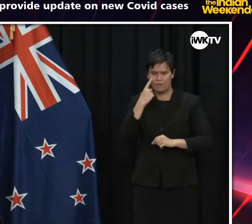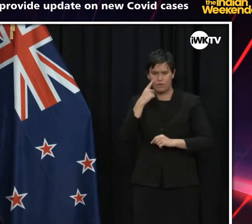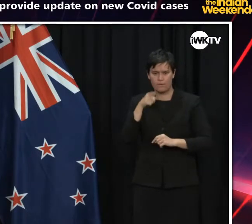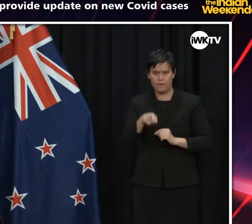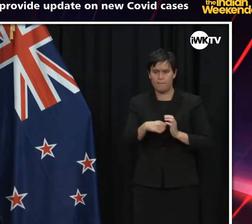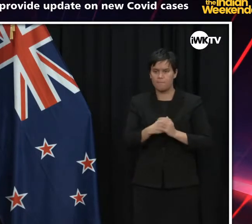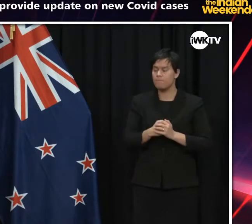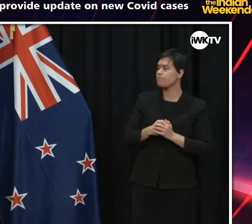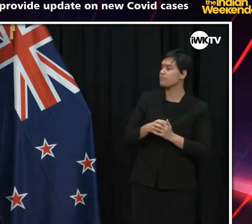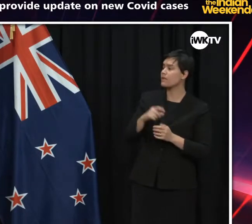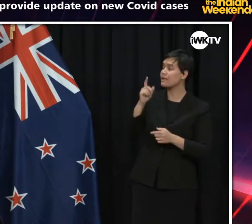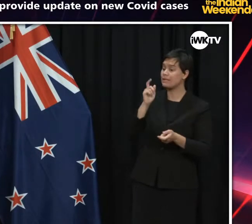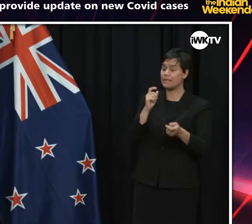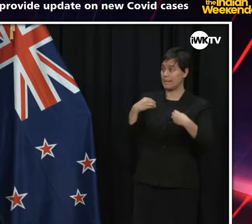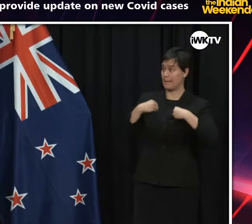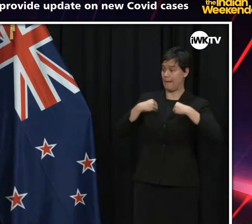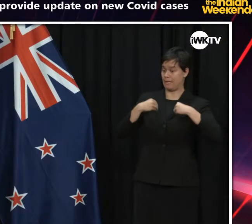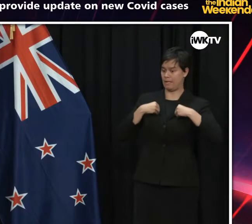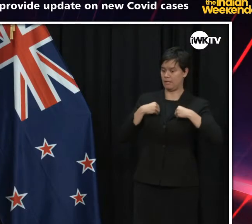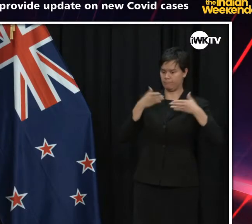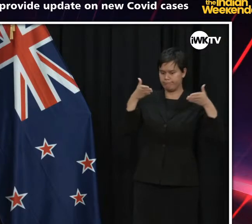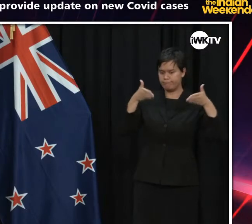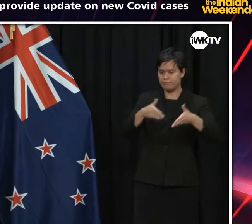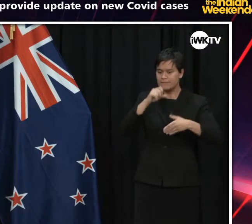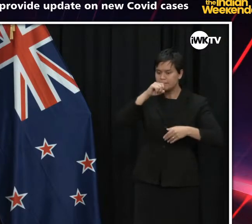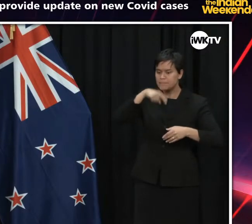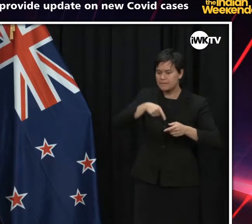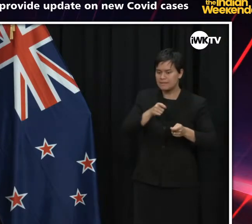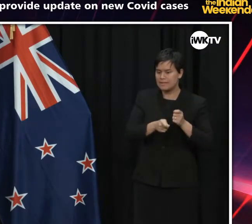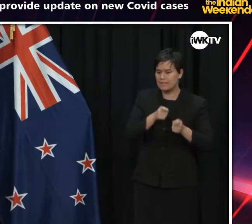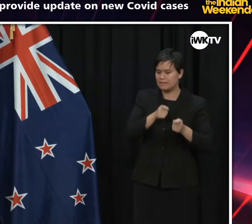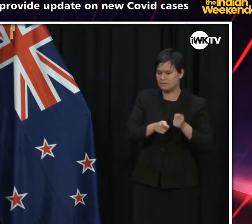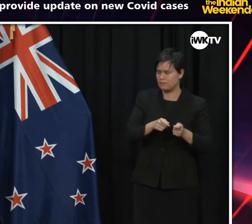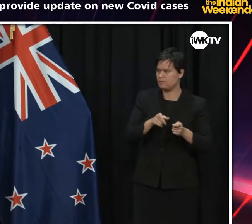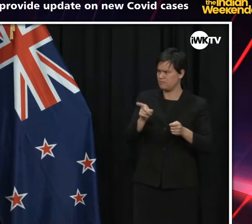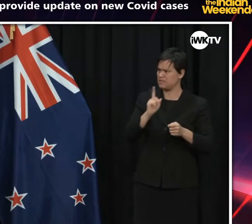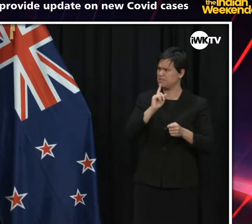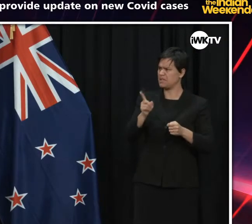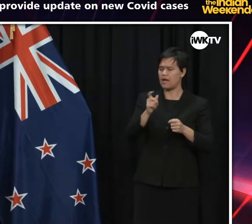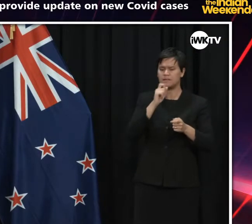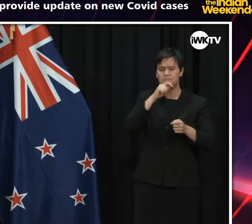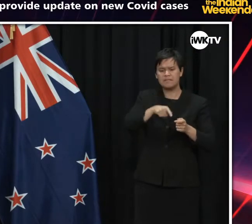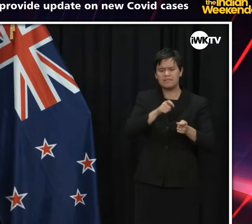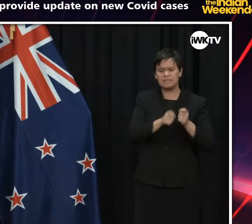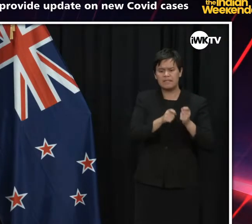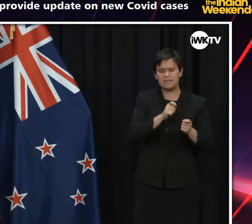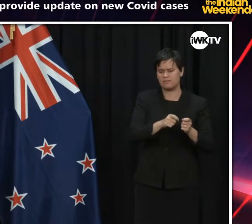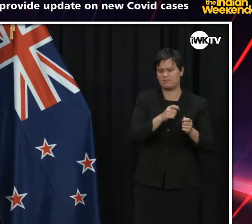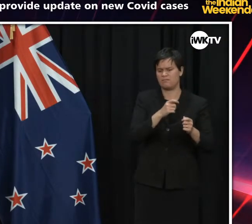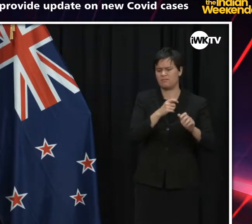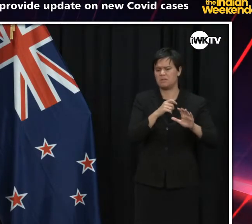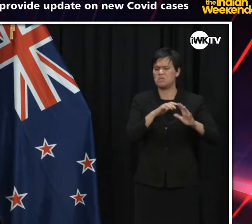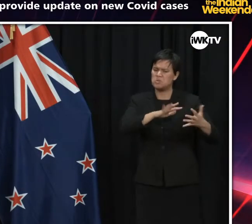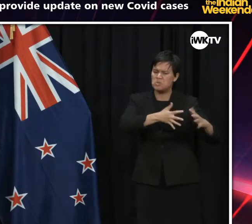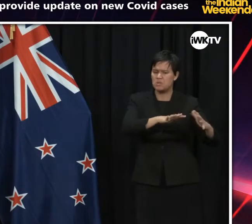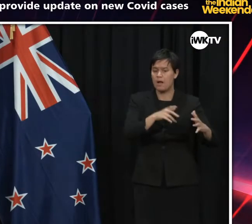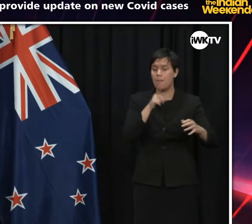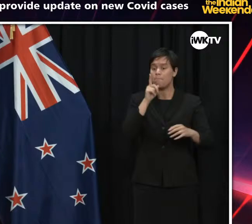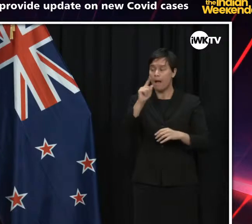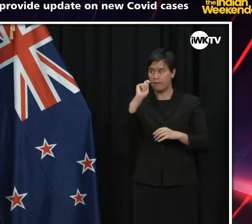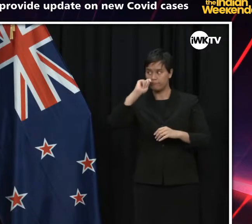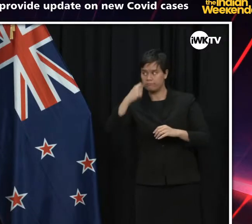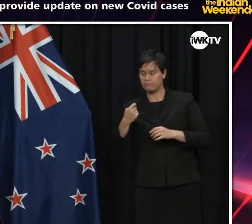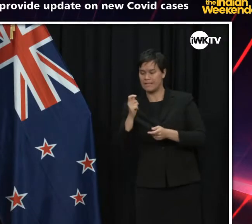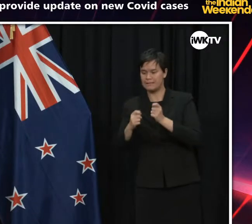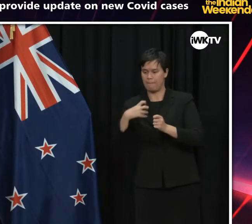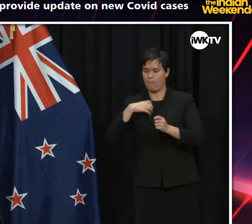saliva testing companies say that claims about saliva tests not being as good as nasal swabs are incorrect. What's the evidence that you have, and perhaps this is for Dr. Bloomfield as well, about